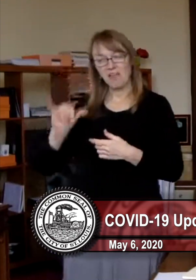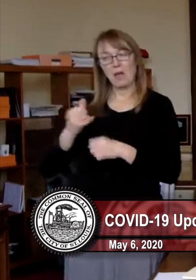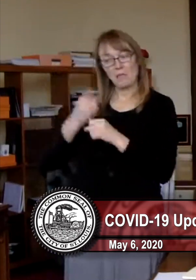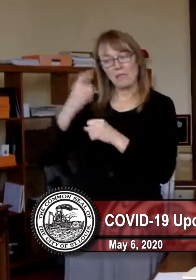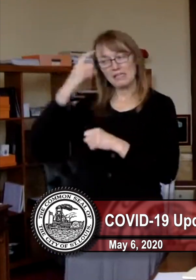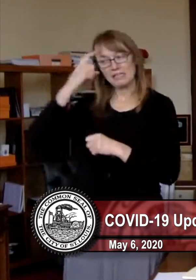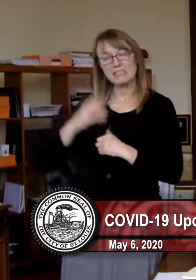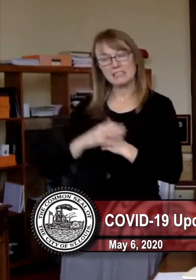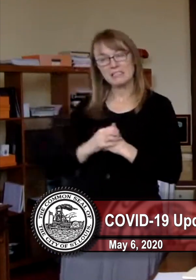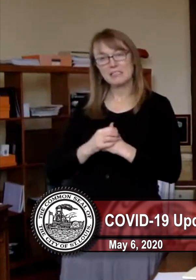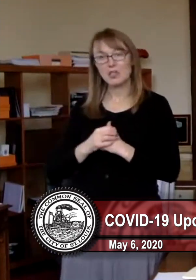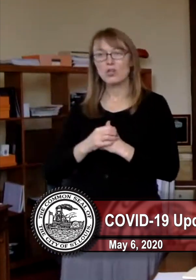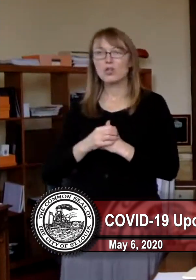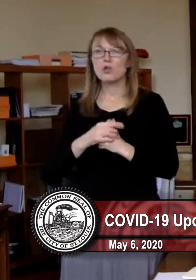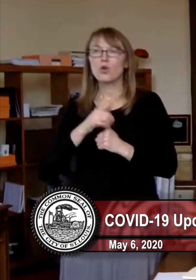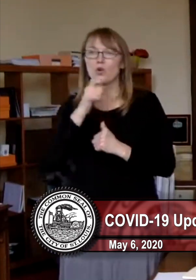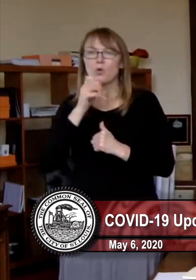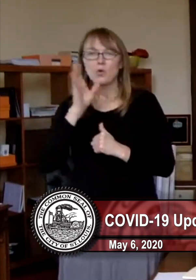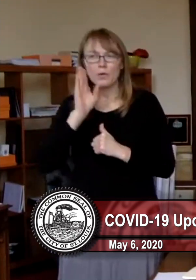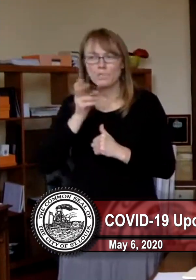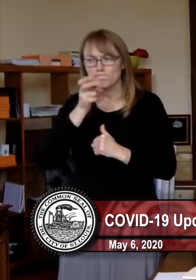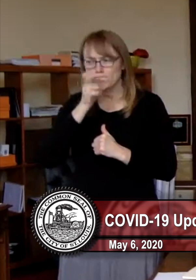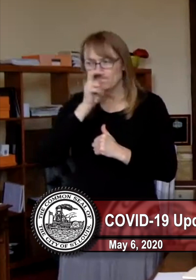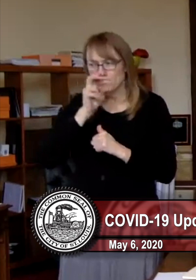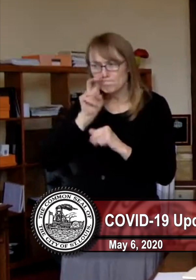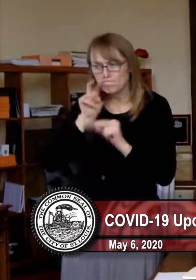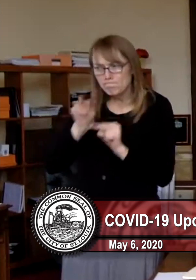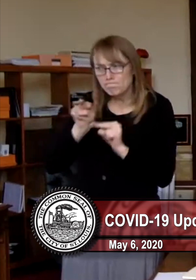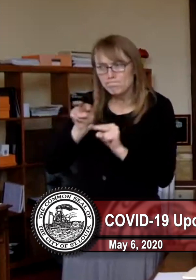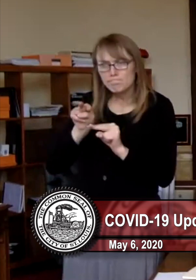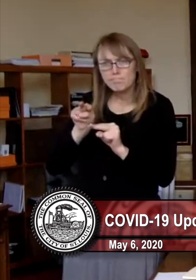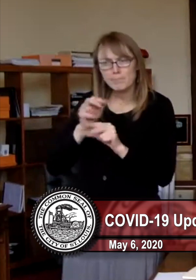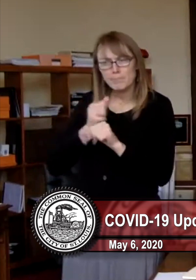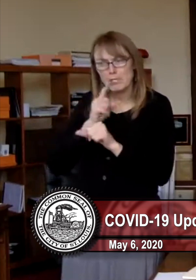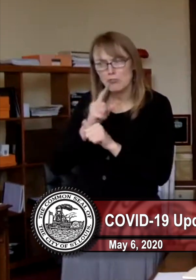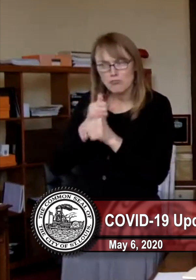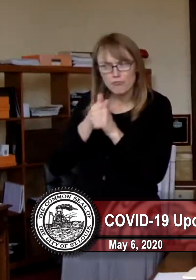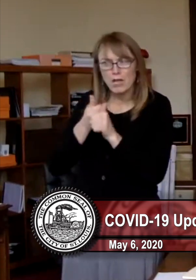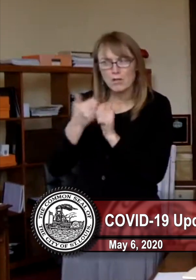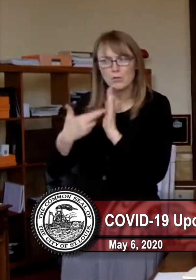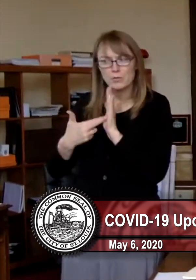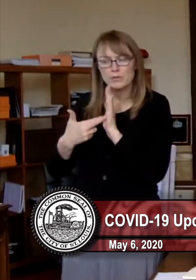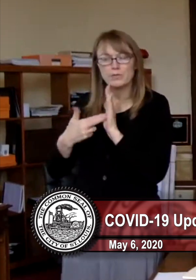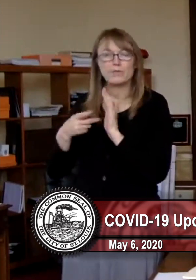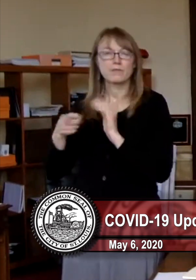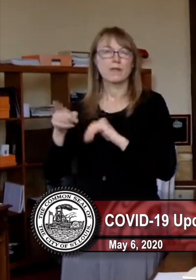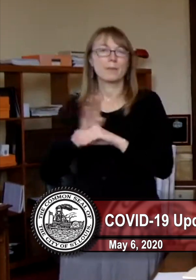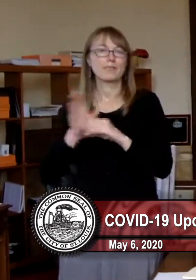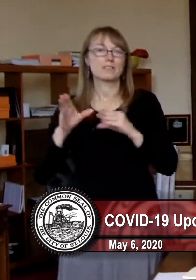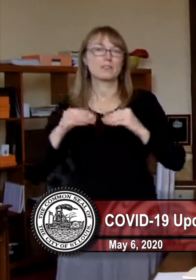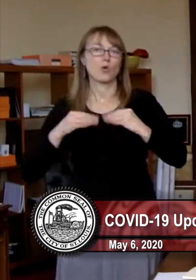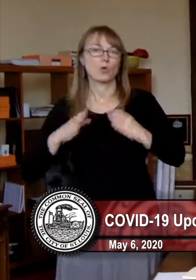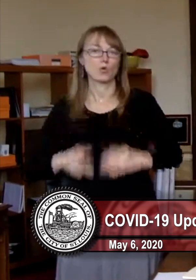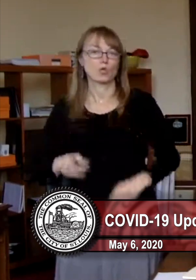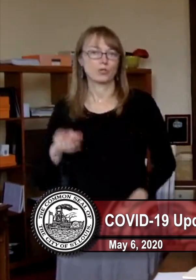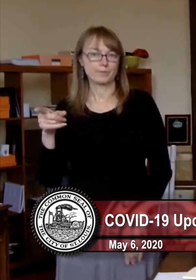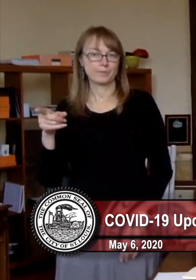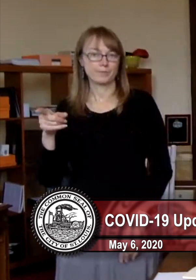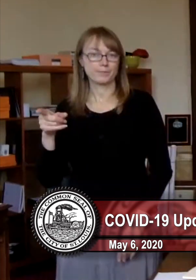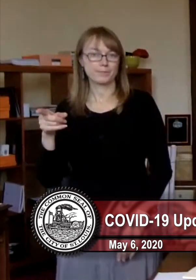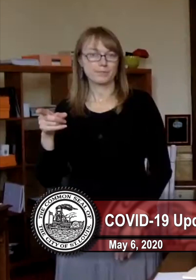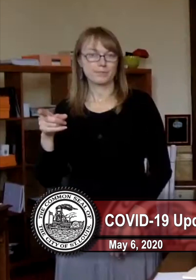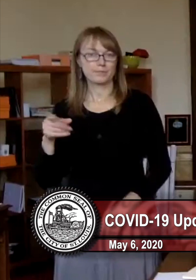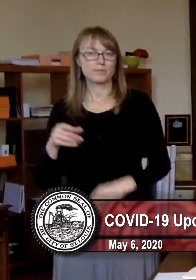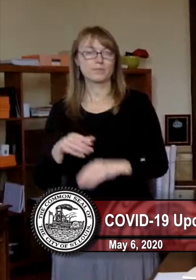So who's going to be in charge of enforcing that? The business owners themselves are going to be in charge of making sure their employees serve